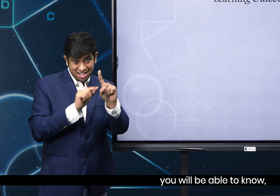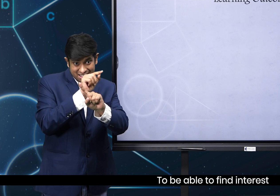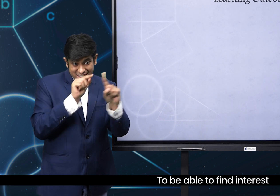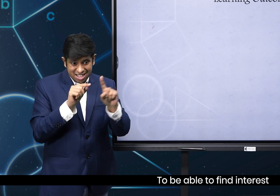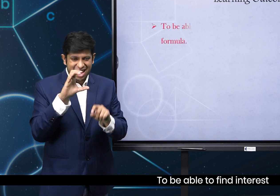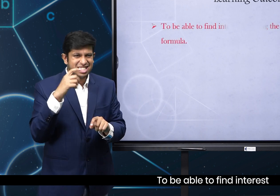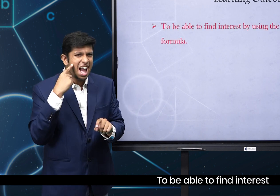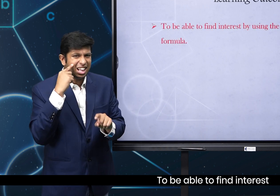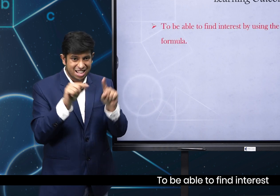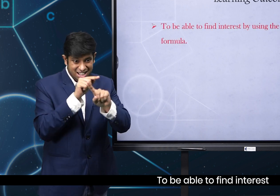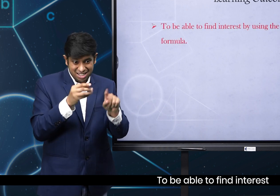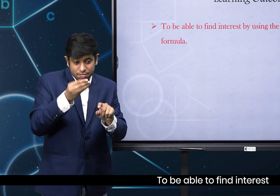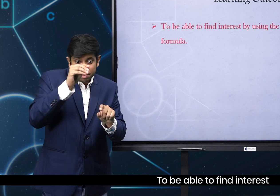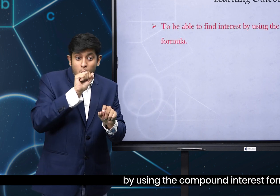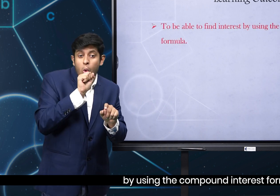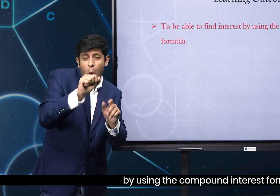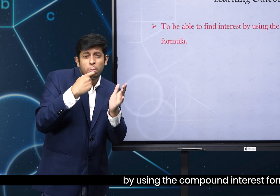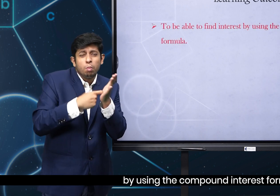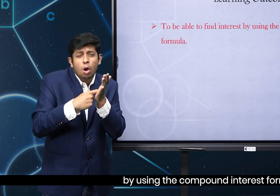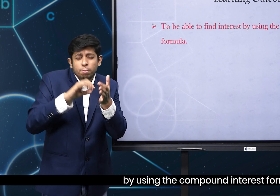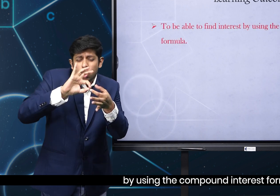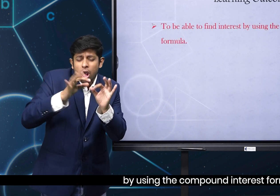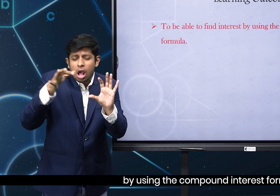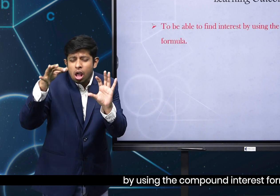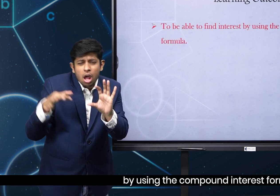to be able to find interest by using the compound interest formula.